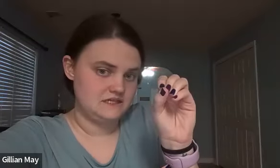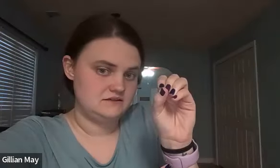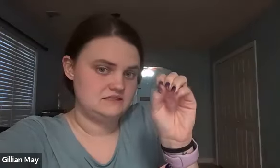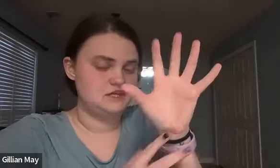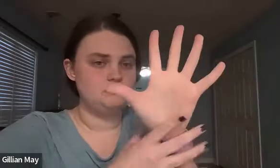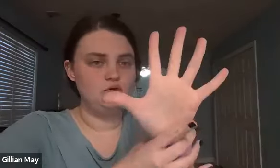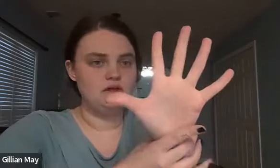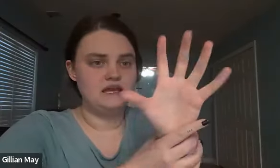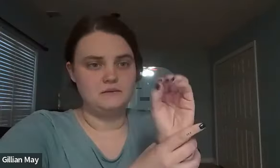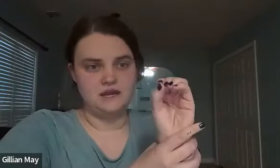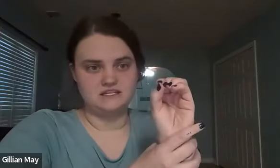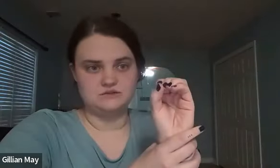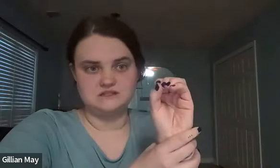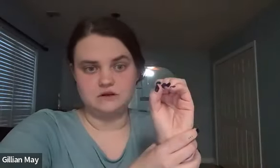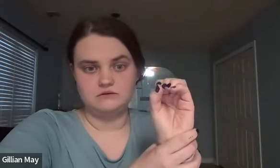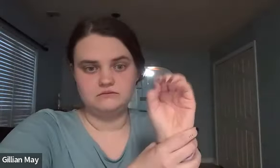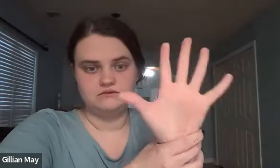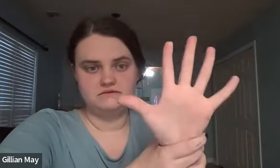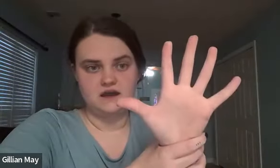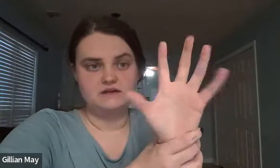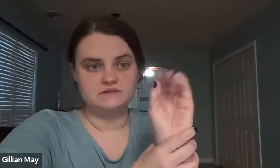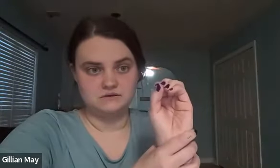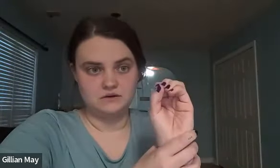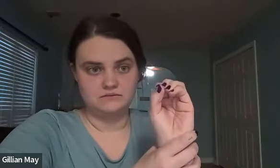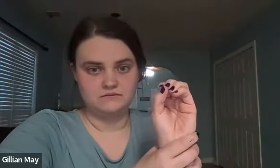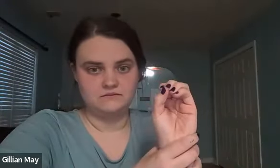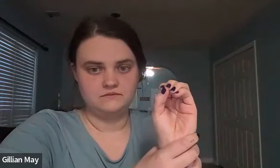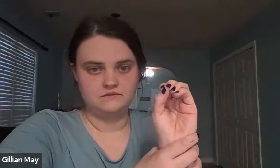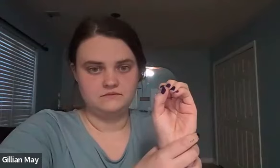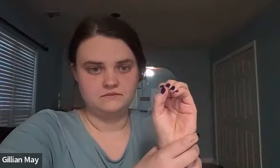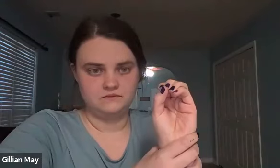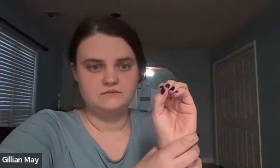50. It's like you pull it and come back into a 0, 5, 0.